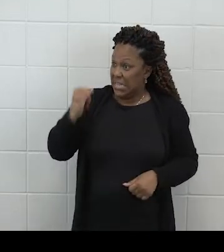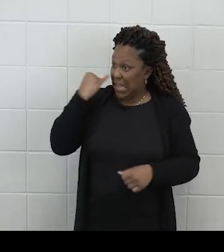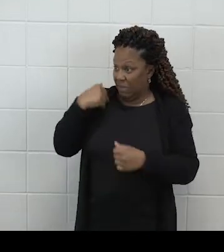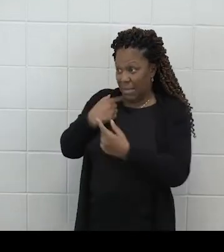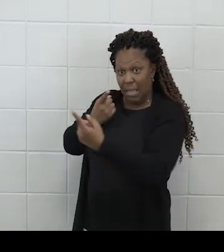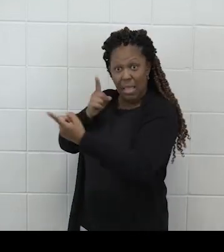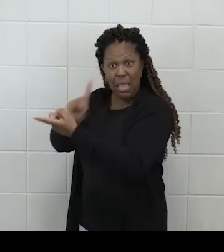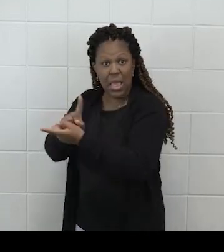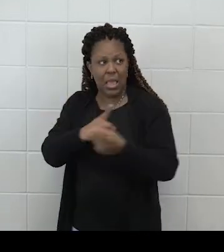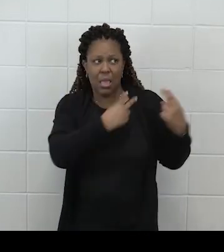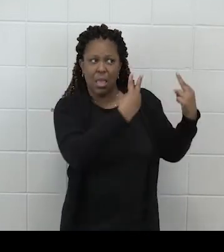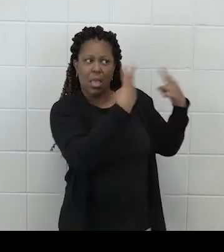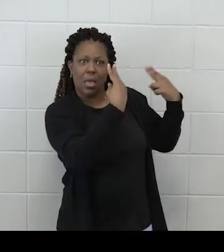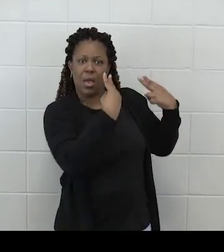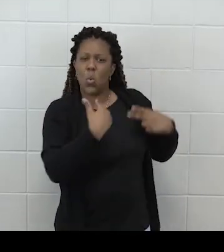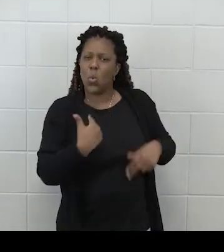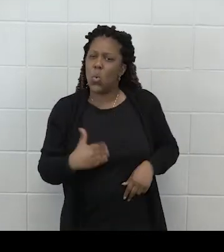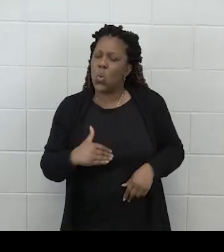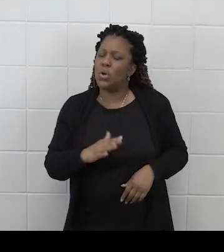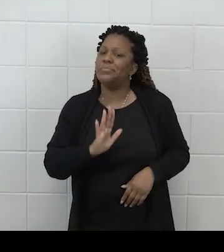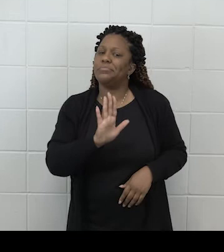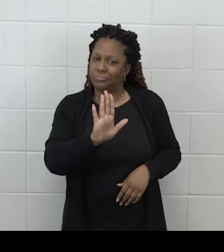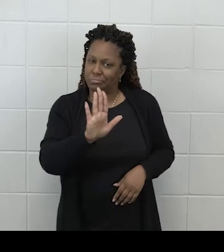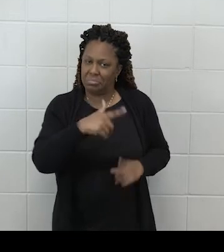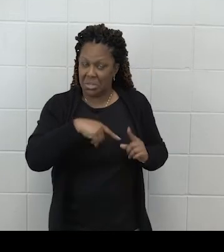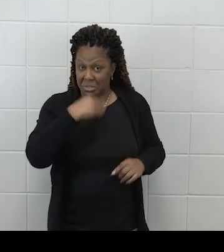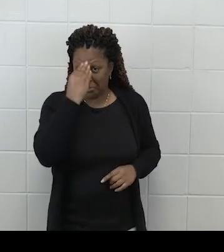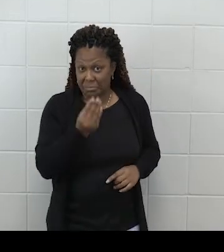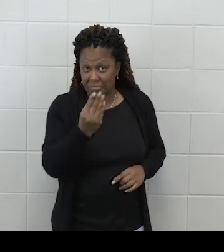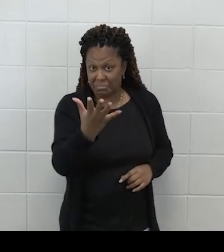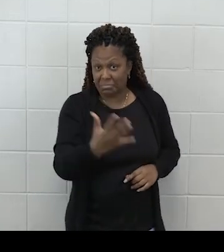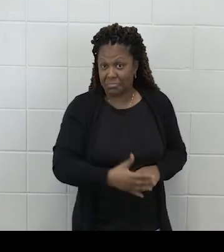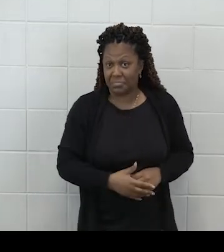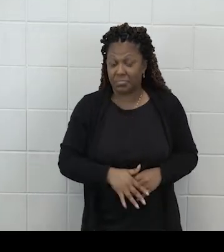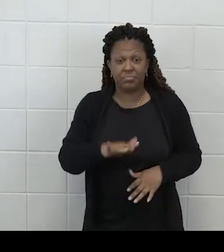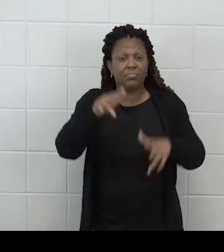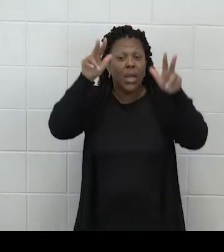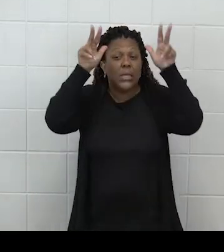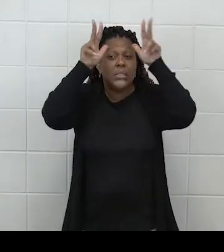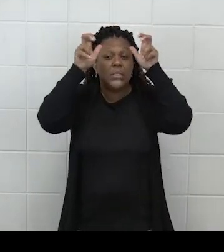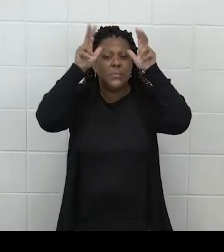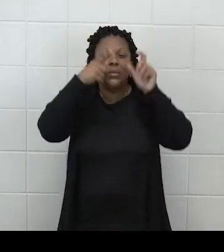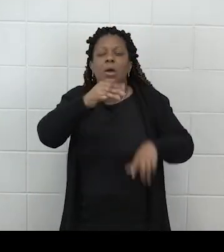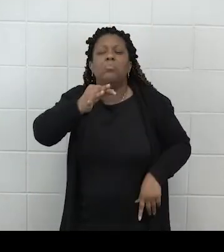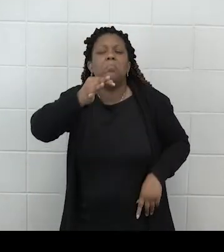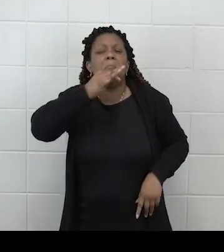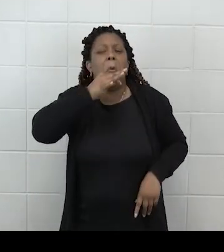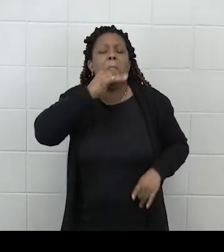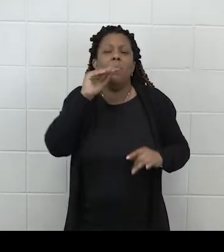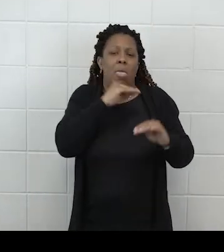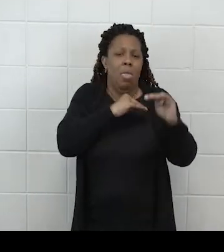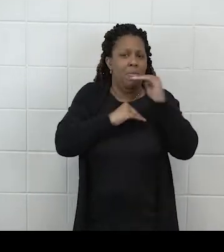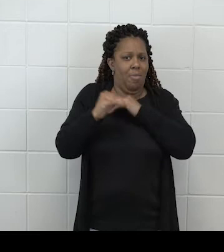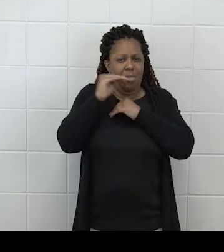lies is the devil, and he wants to keep us in darkness by telling us that you can't be seen with